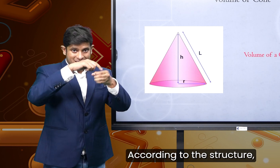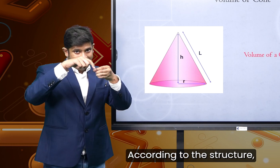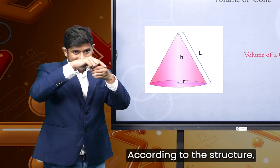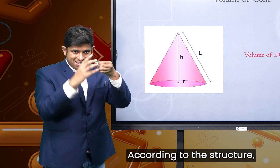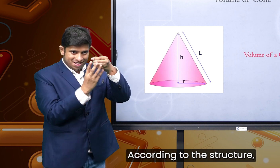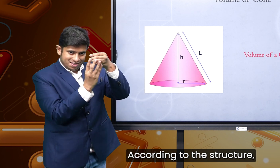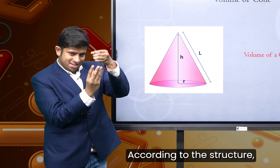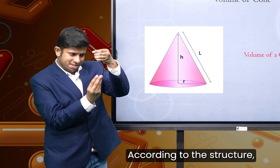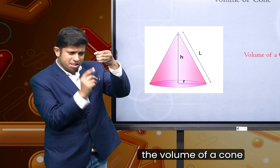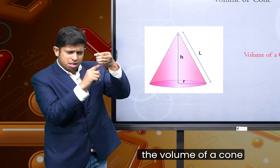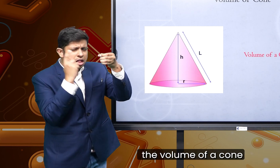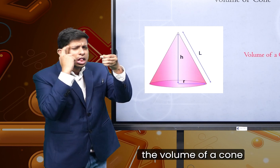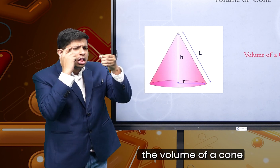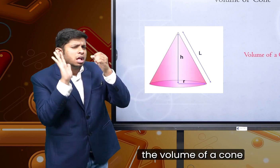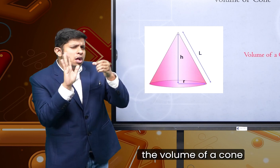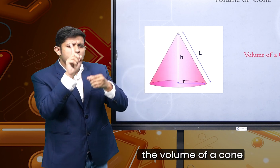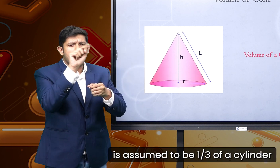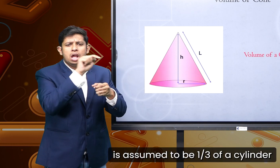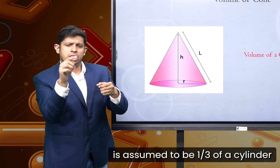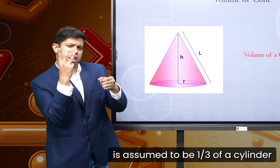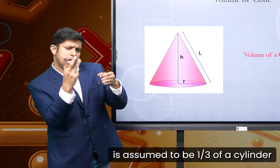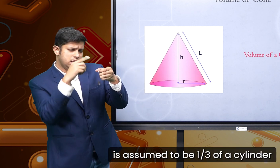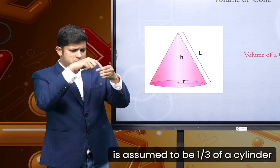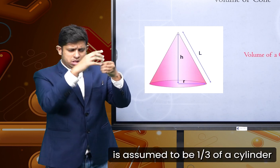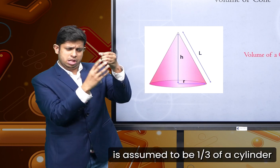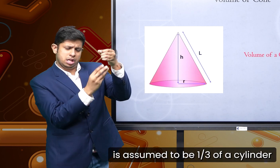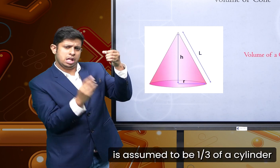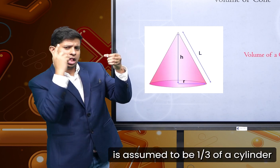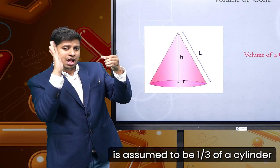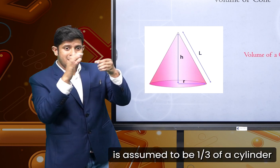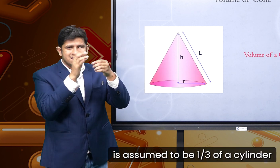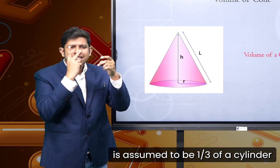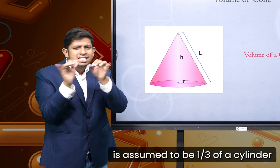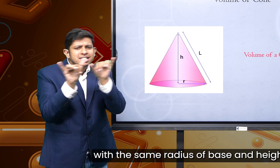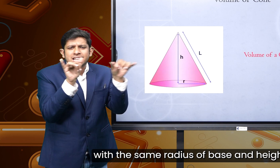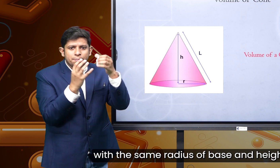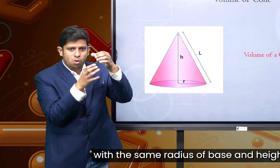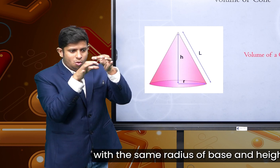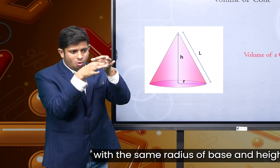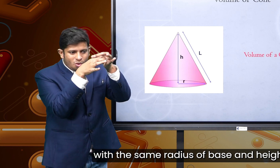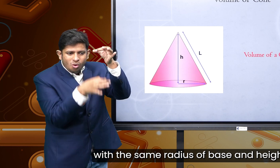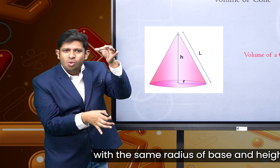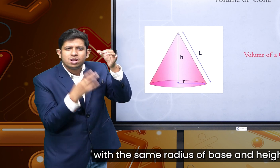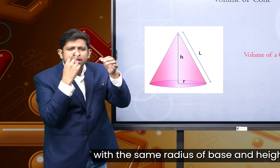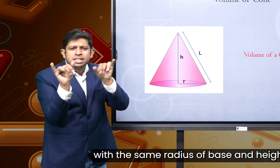According to the structure, the volume of a cone is assumed to be 1/3 of a cylinder with the same radius of base and